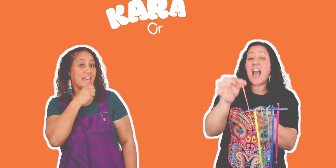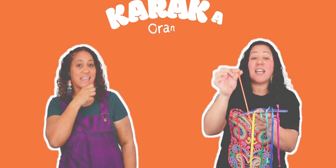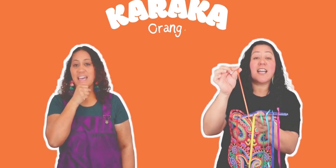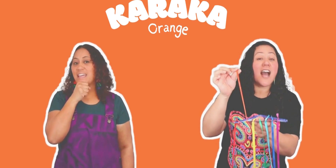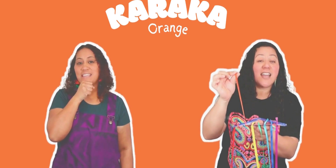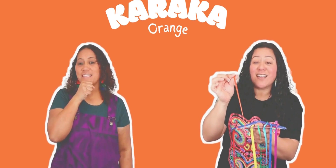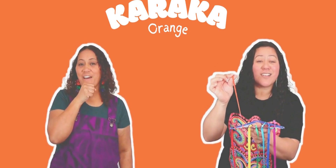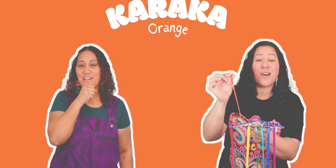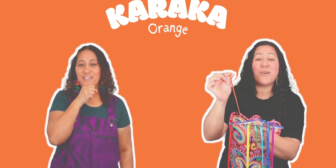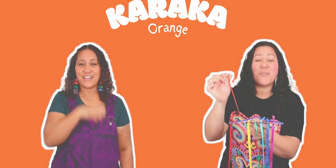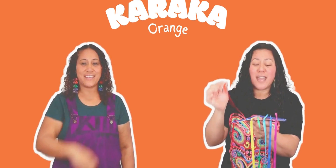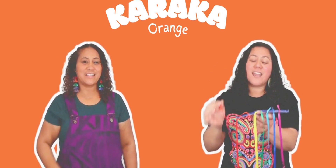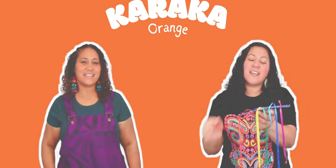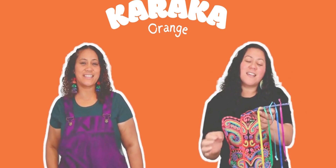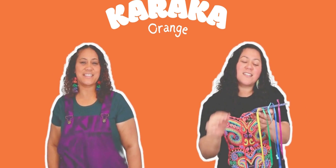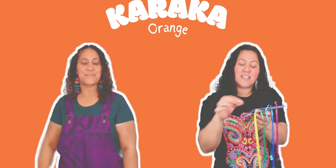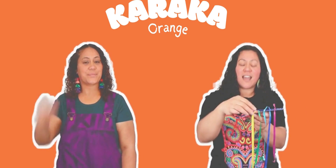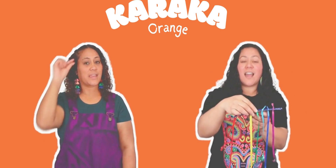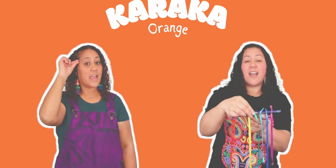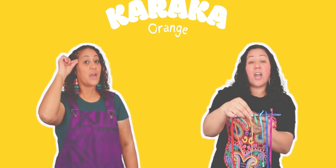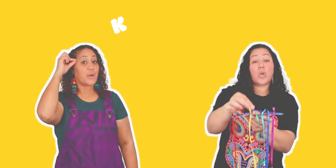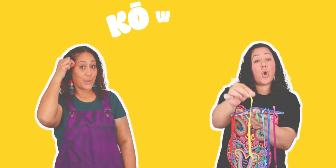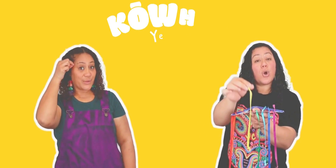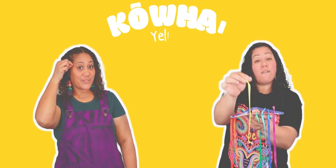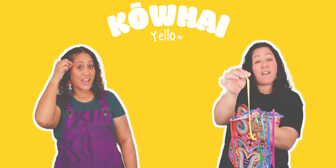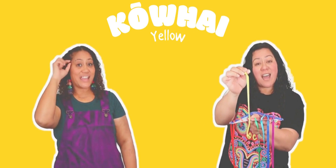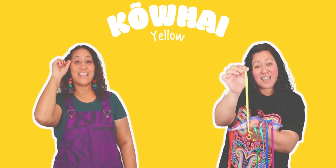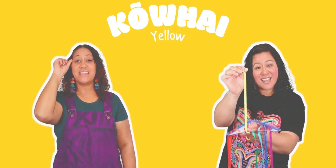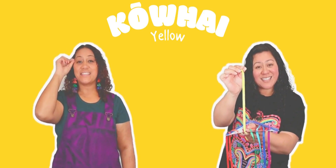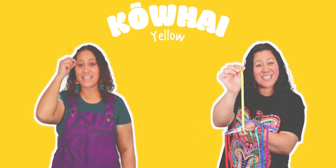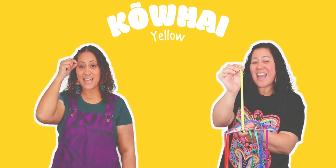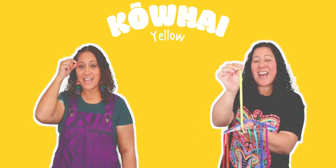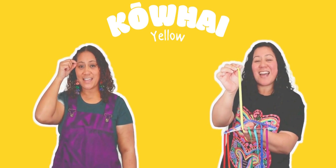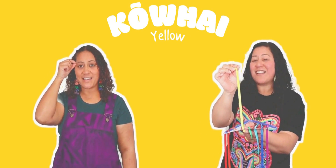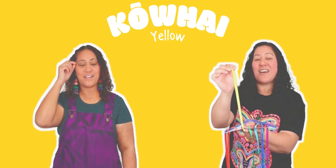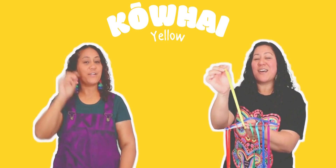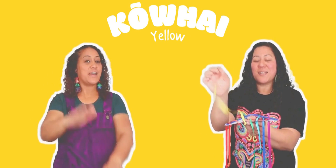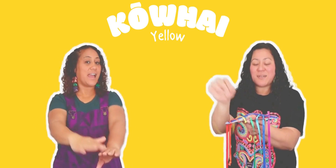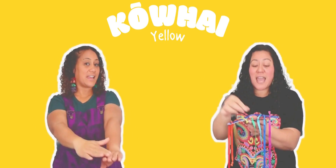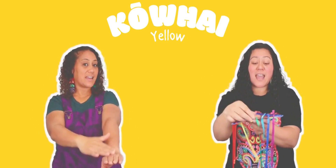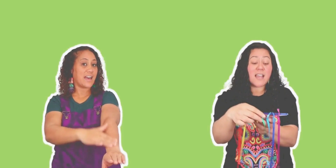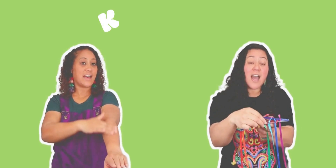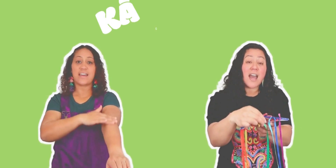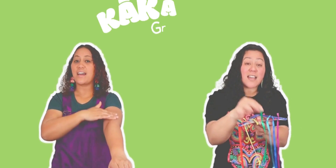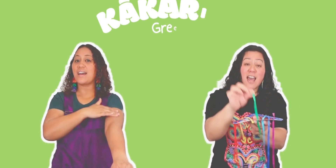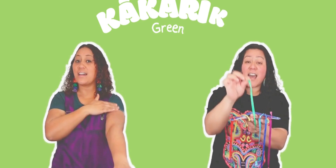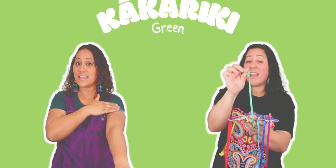karaka is orange, kowhai is yellow, and kakariki